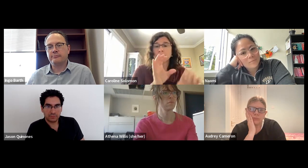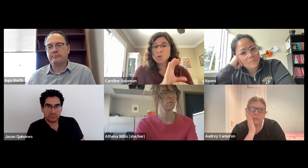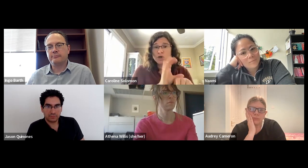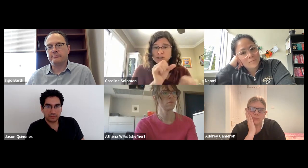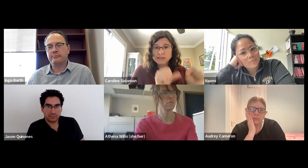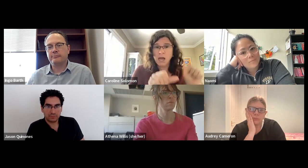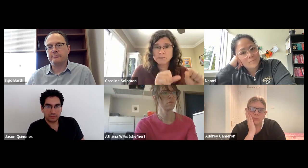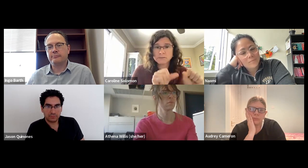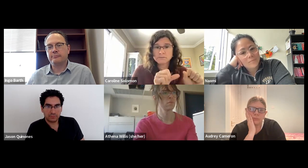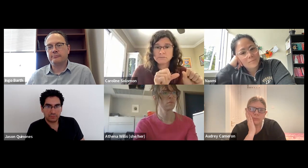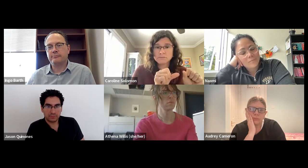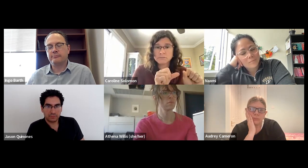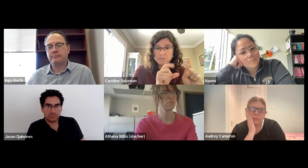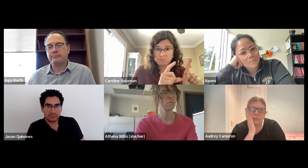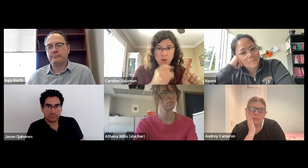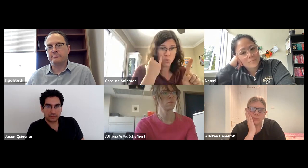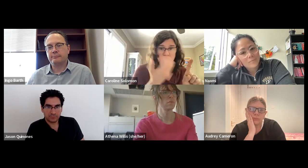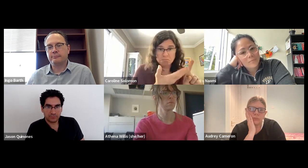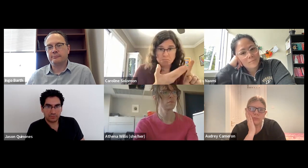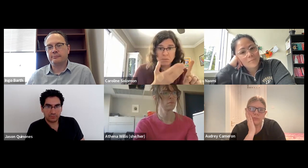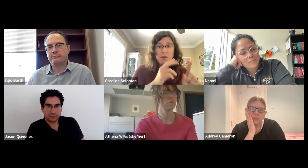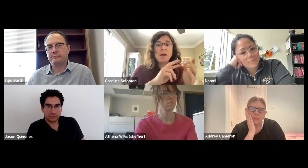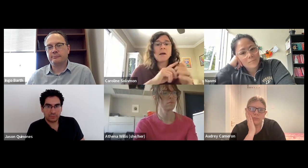comfortable interpreting in computer science, for example,